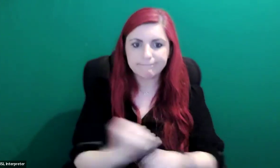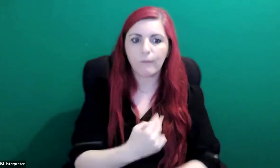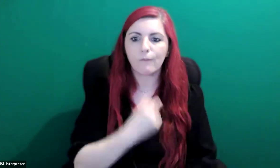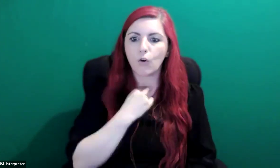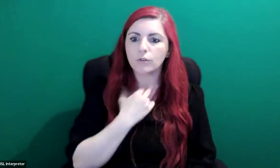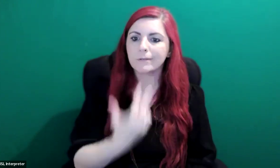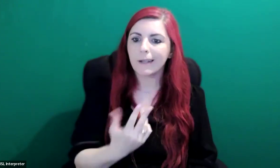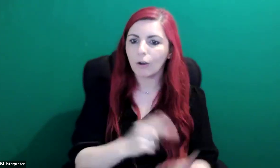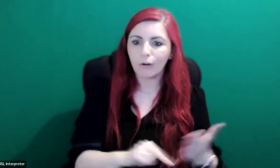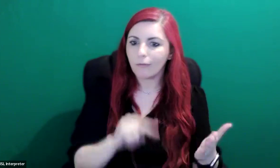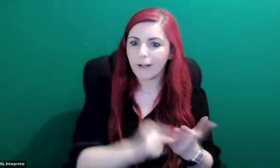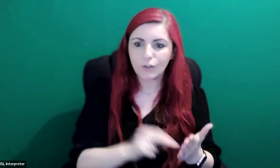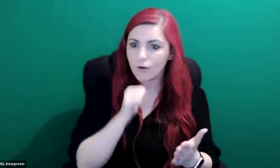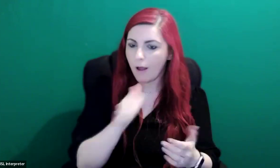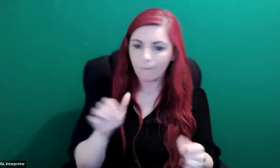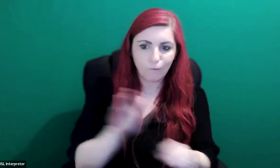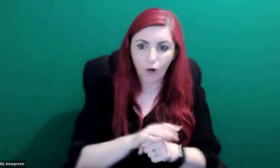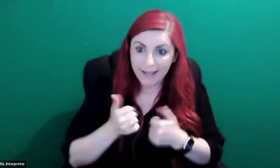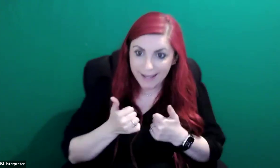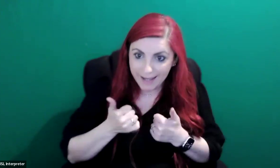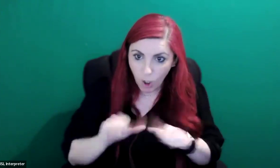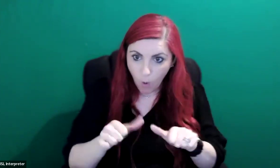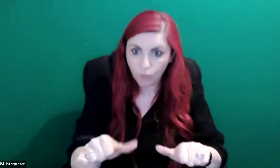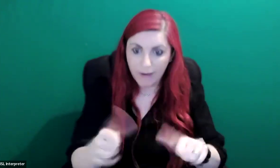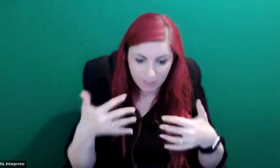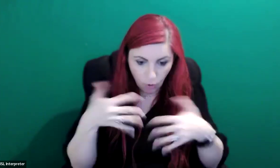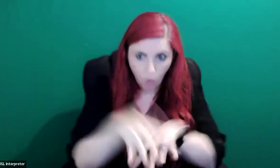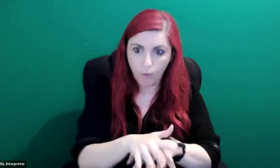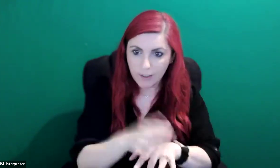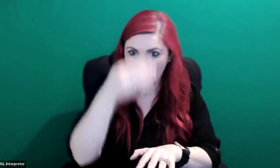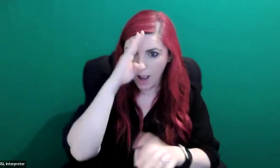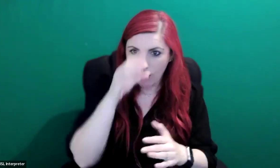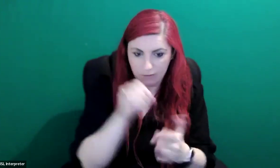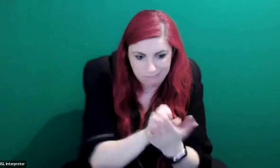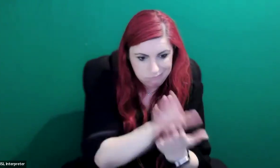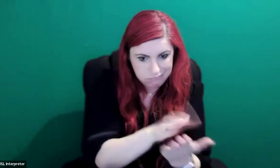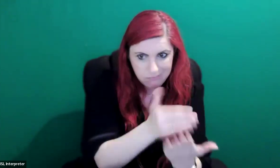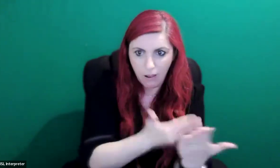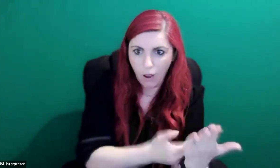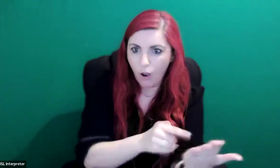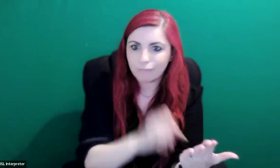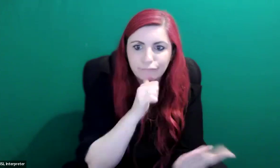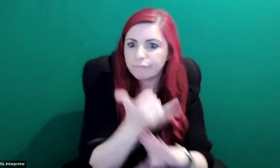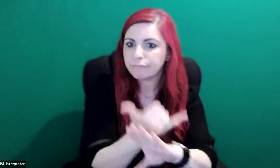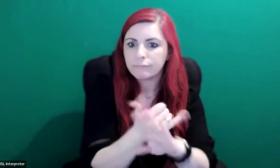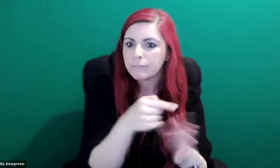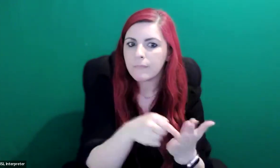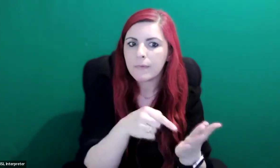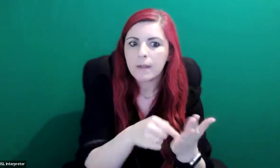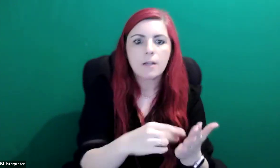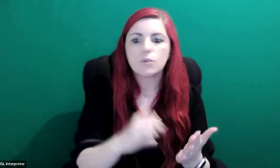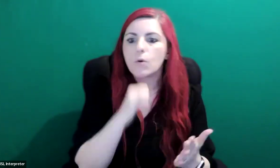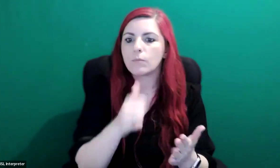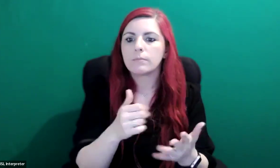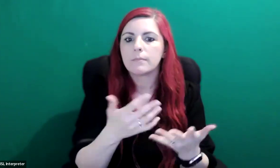not yet been incorporated into Irish law. And so there isn't a Convention on the Rights of Persons